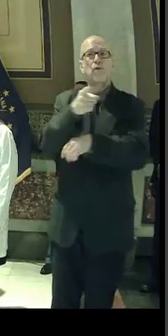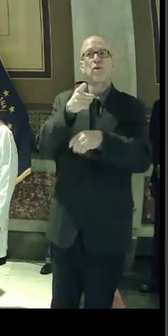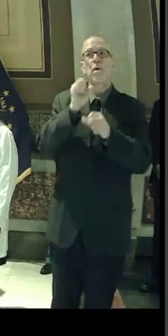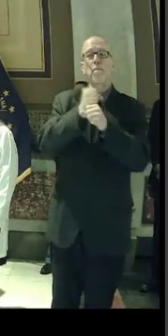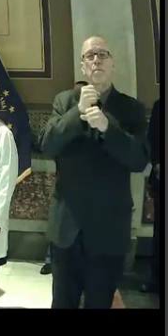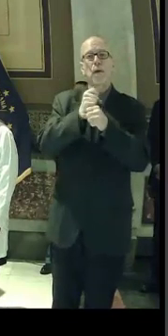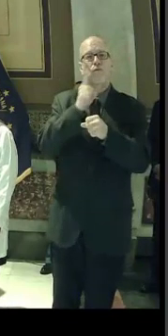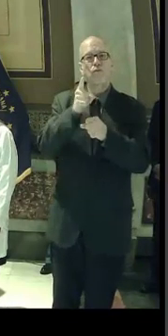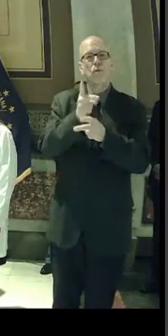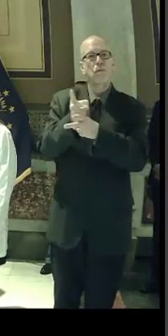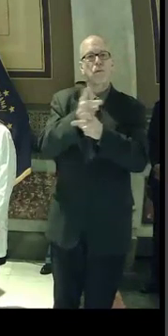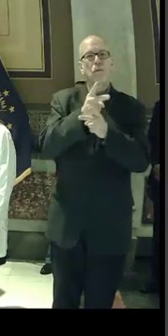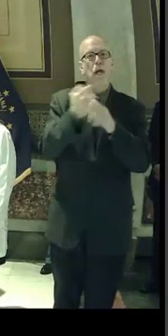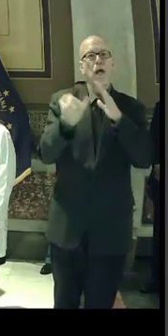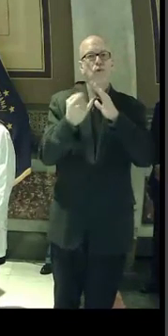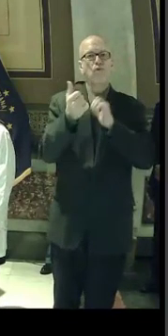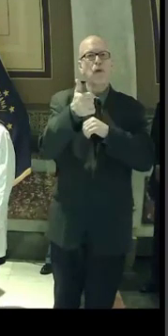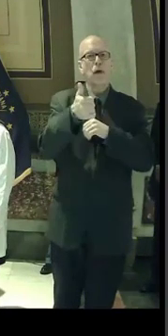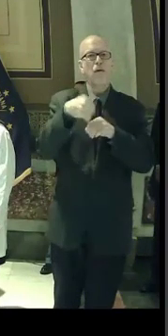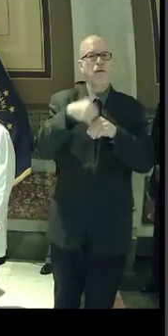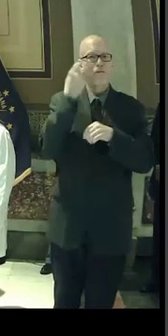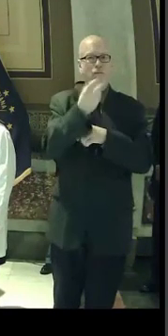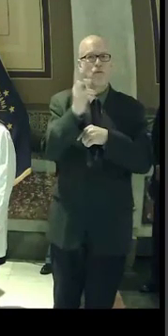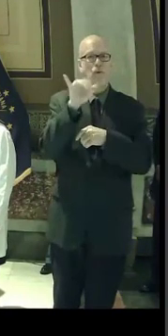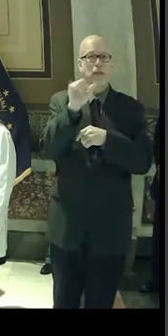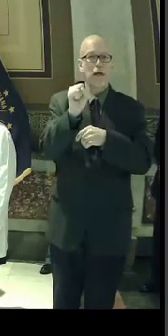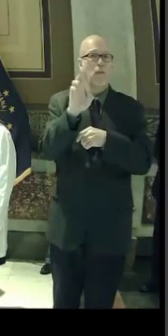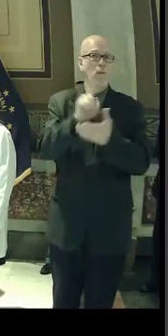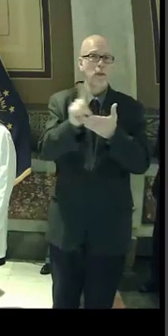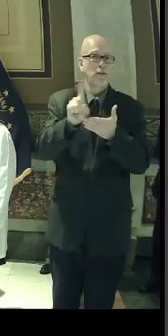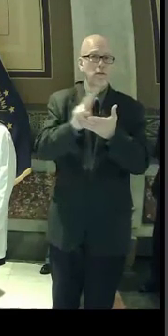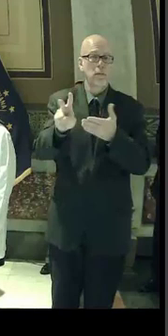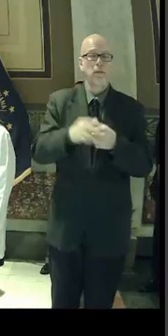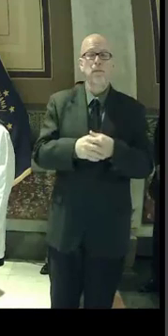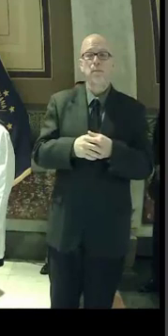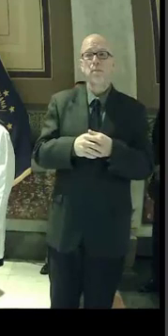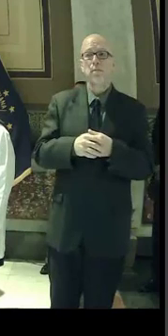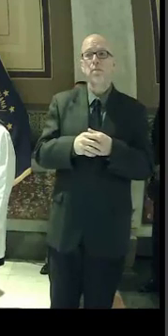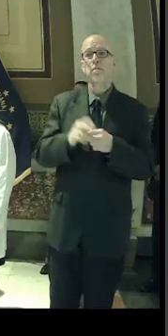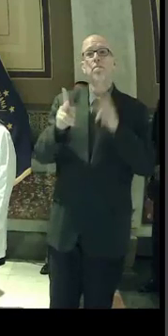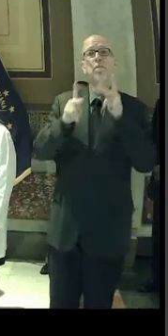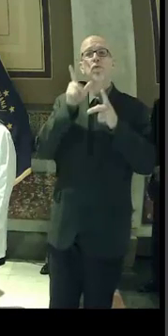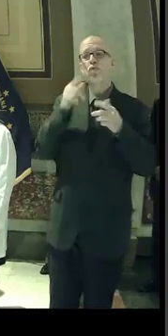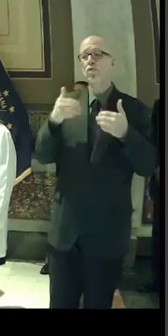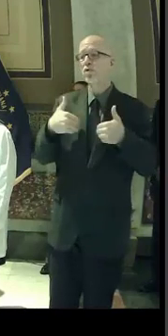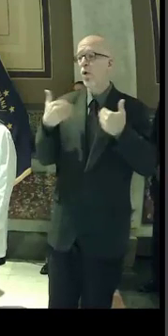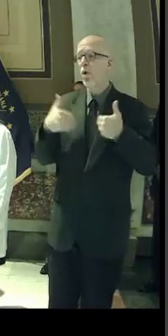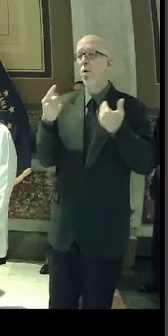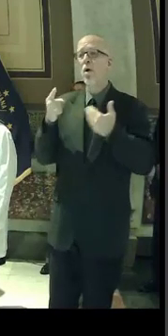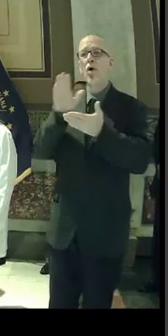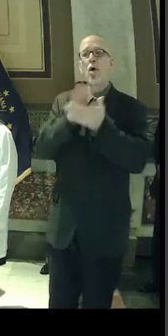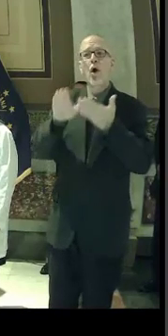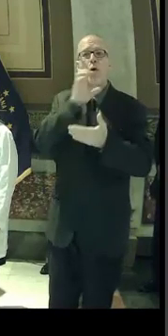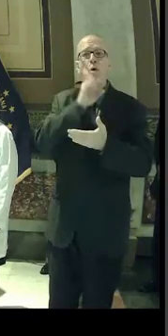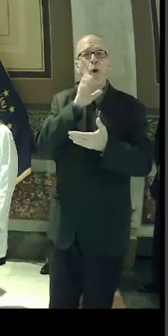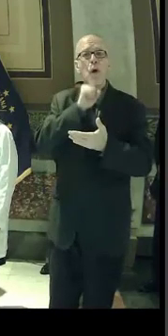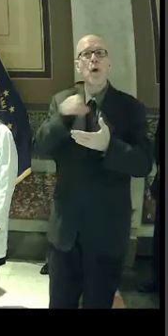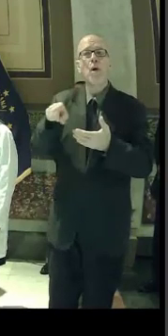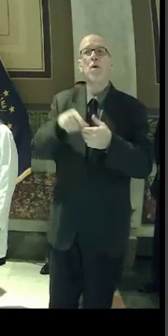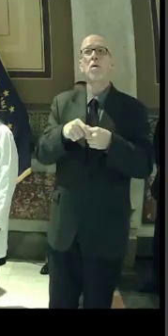yourself for the next several days to several weeks. Individuals that are young, college kids, all of you are saying,